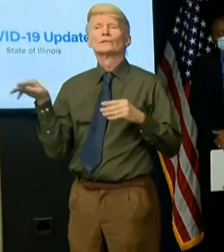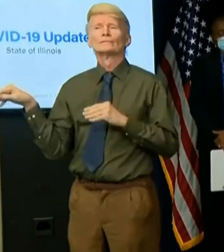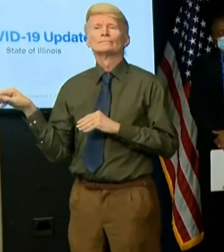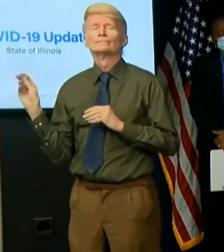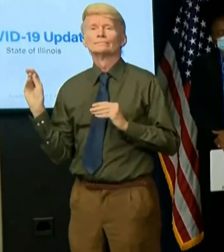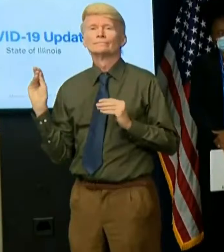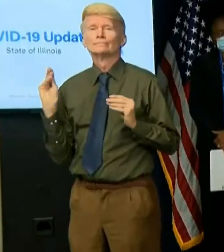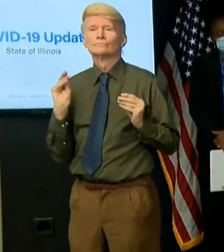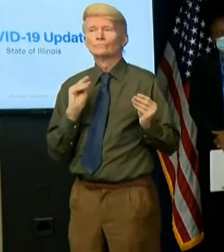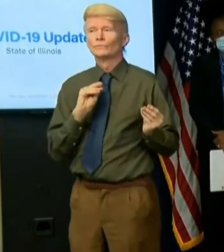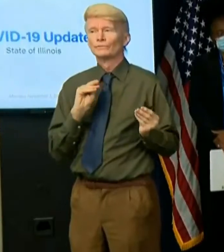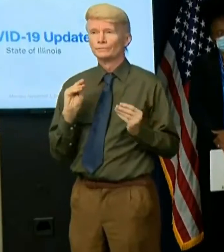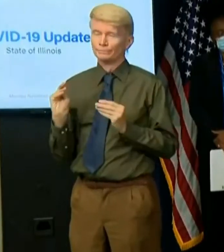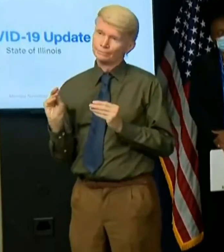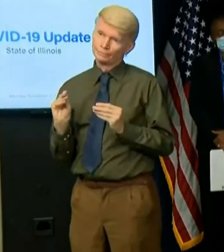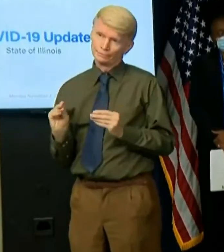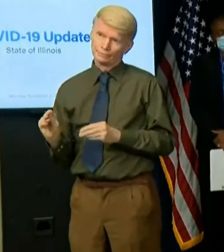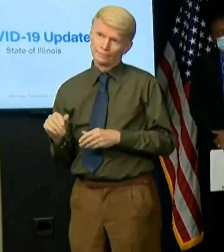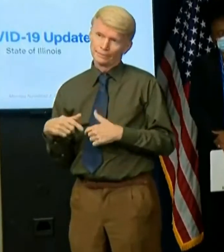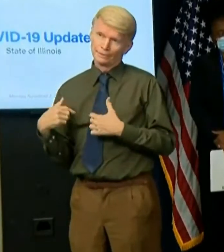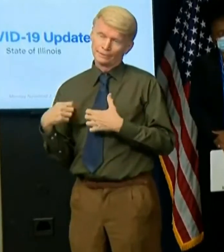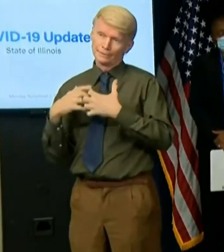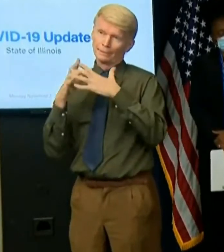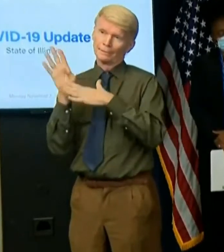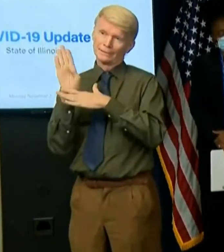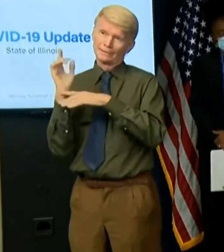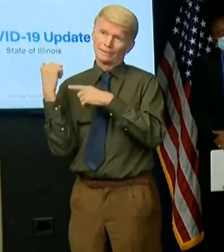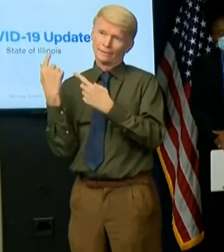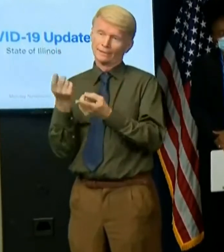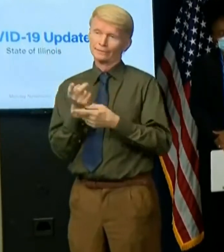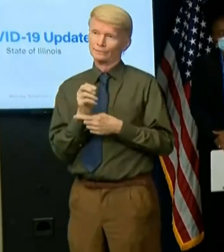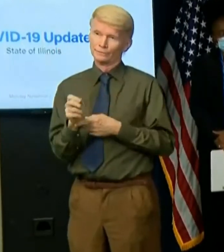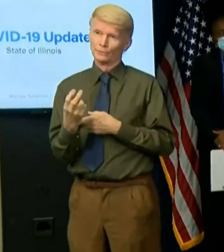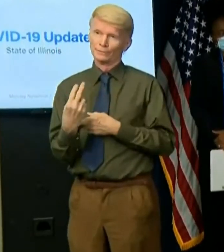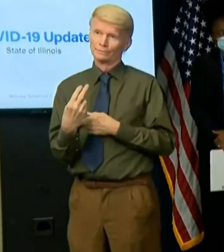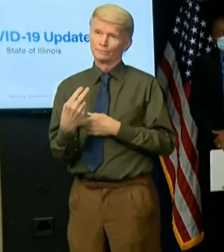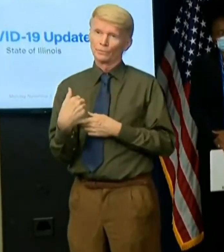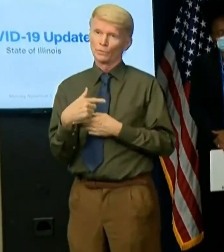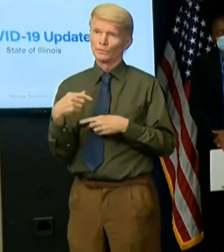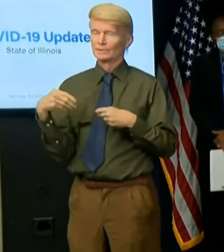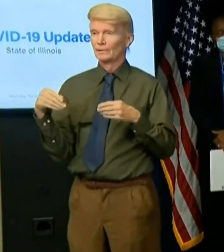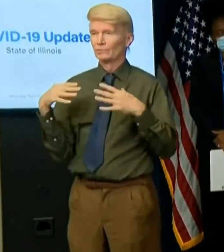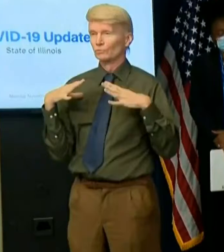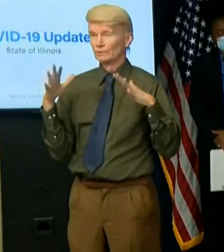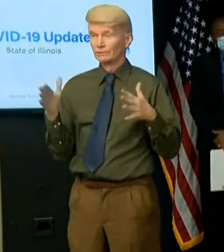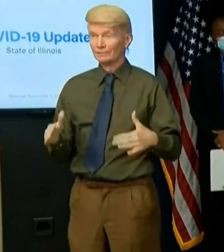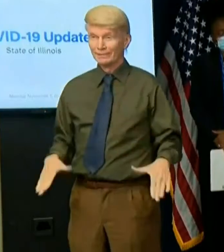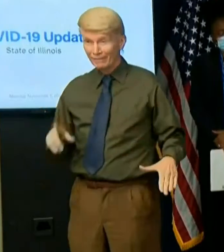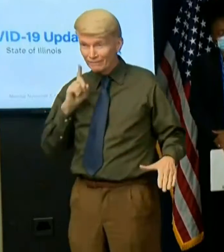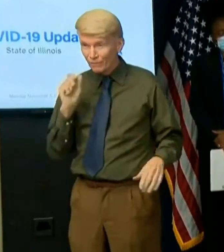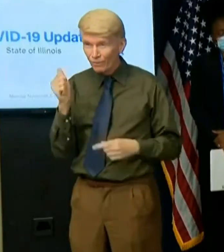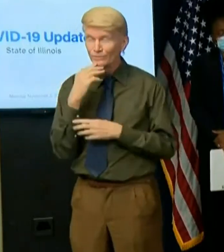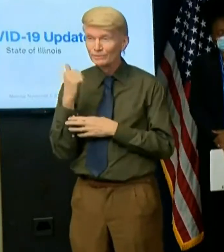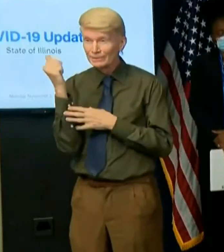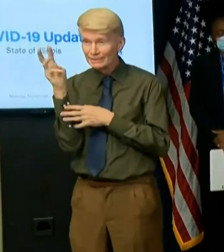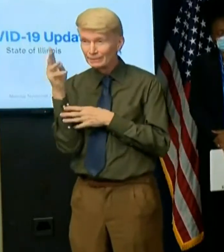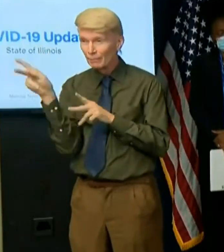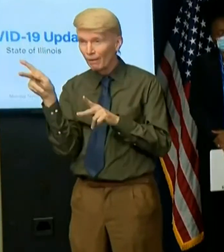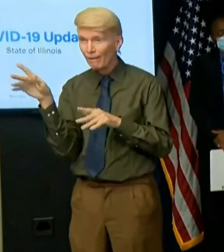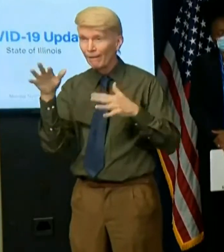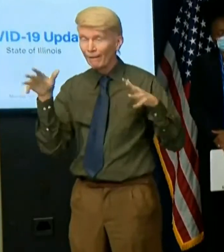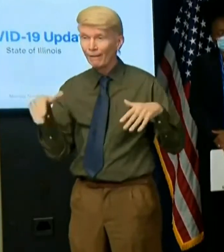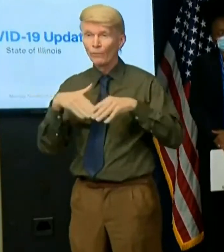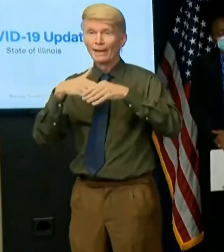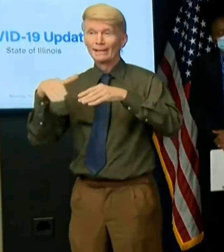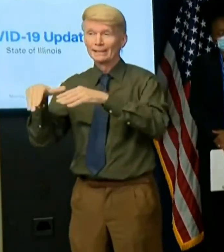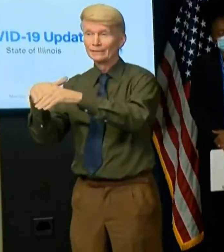Little Village in 2012. We are a shop that sells dresses for weddings and quinceañeras. The